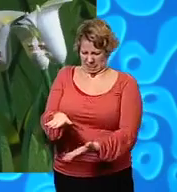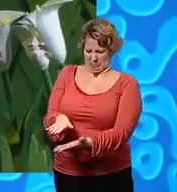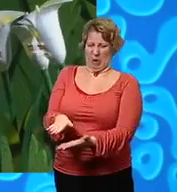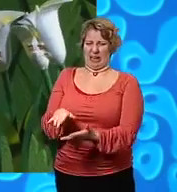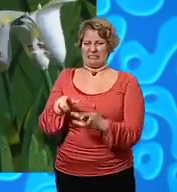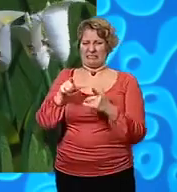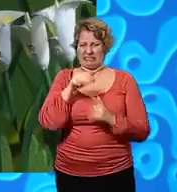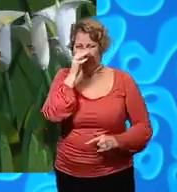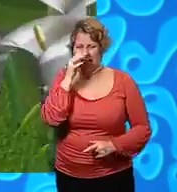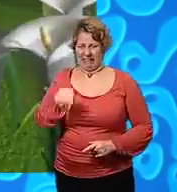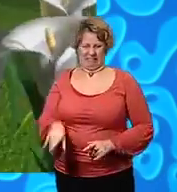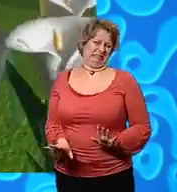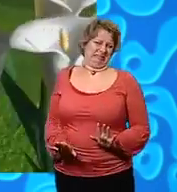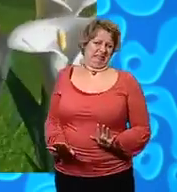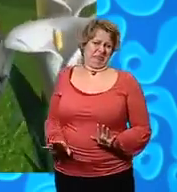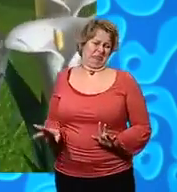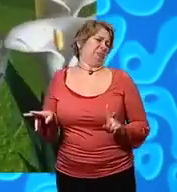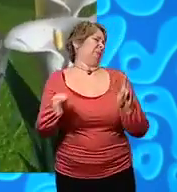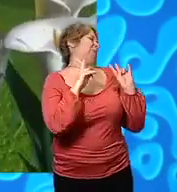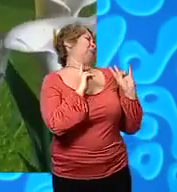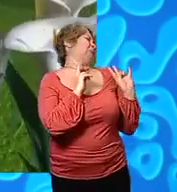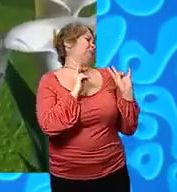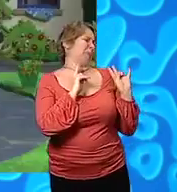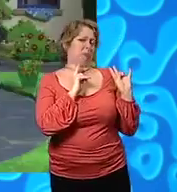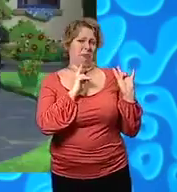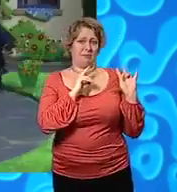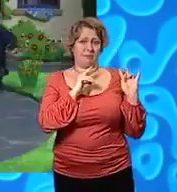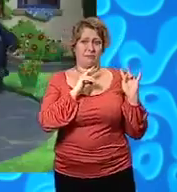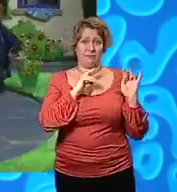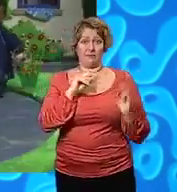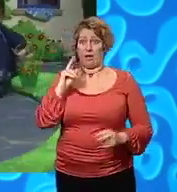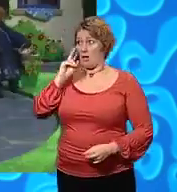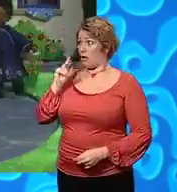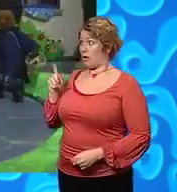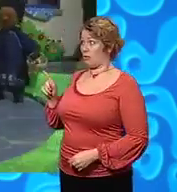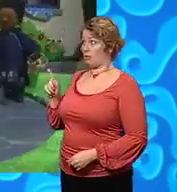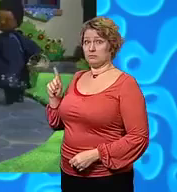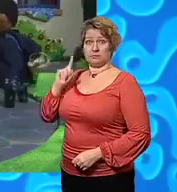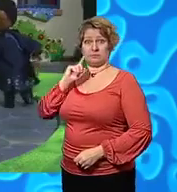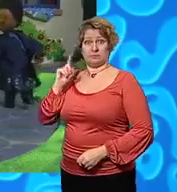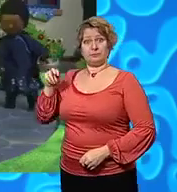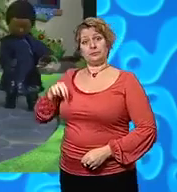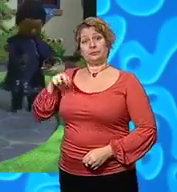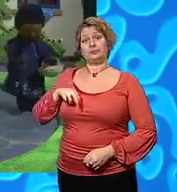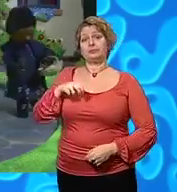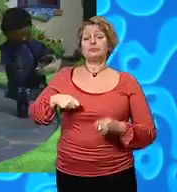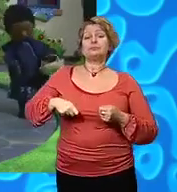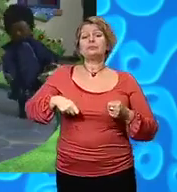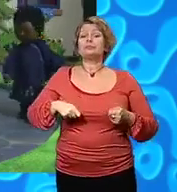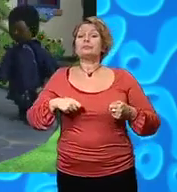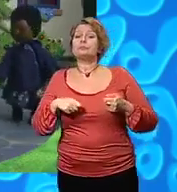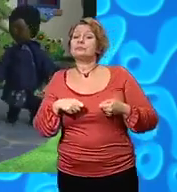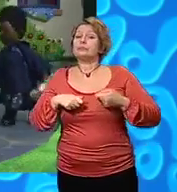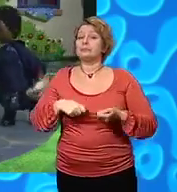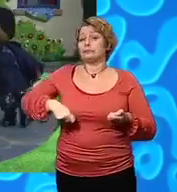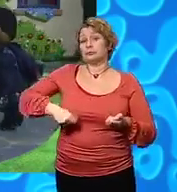little dandelions?" And they turned their heads away. Then they saw Mrs. walking down the garden towards them. She was carrying